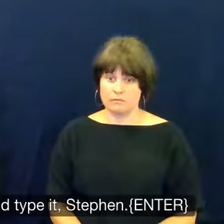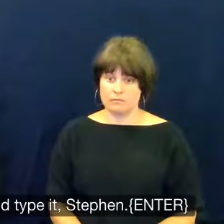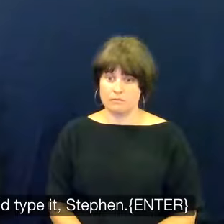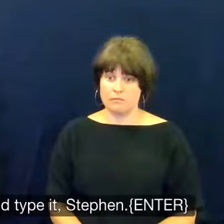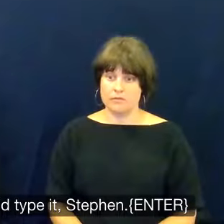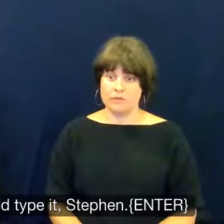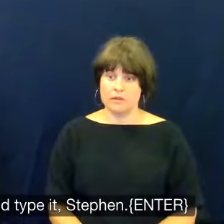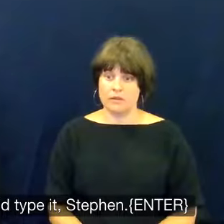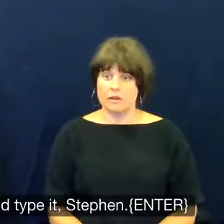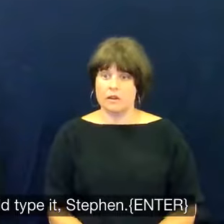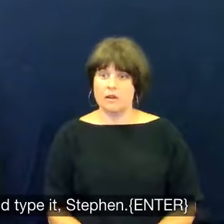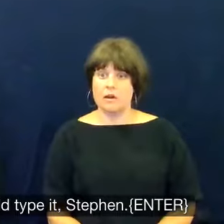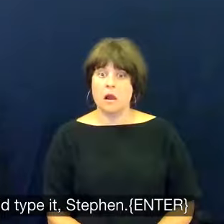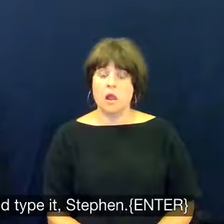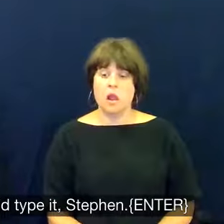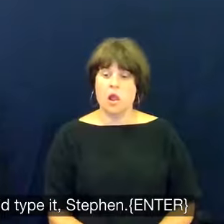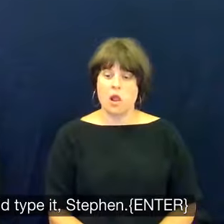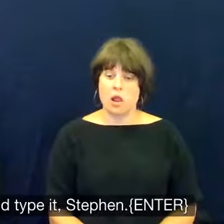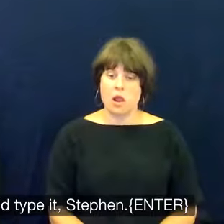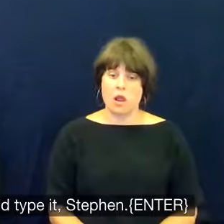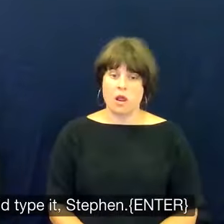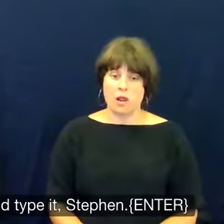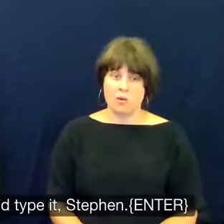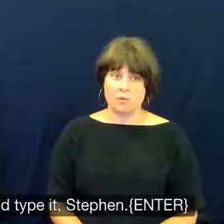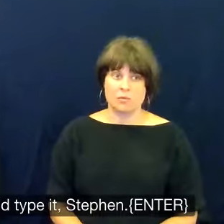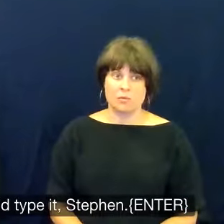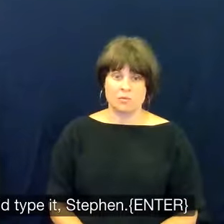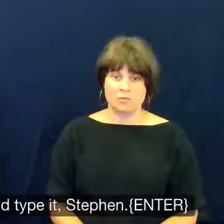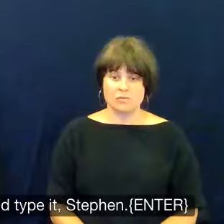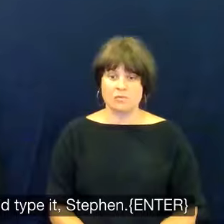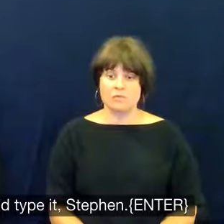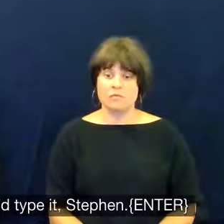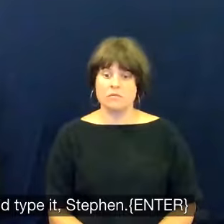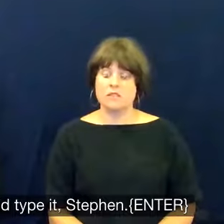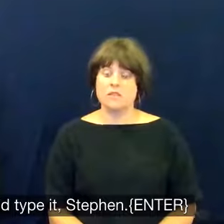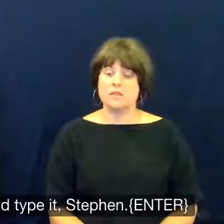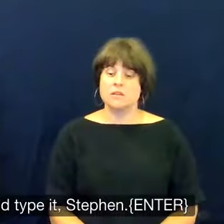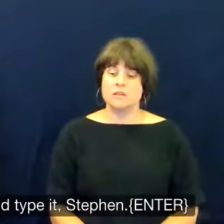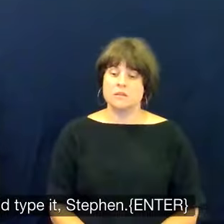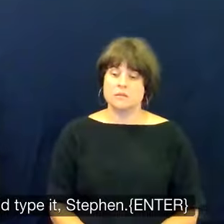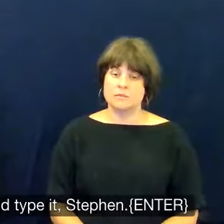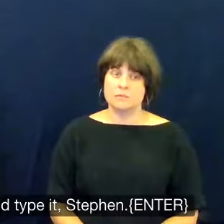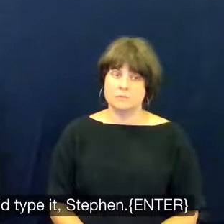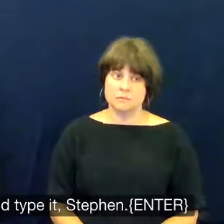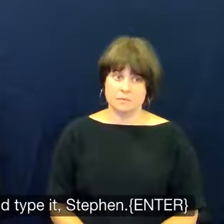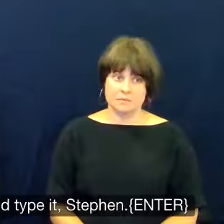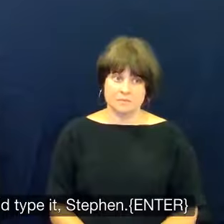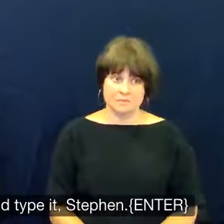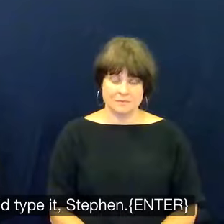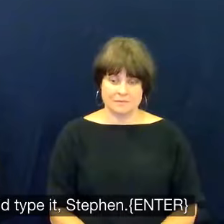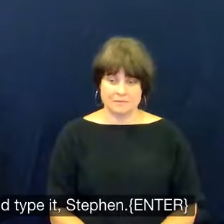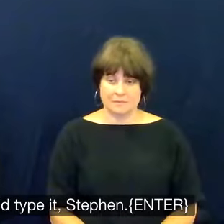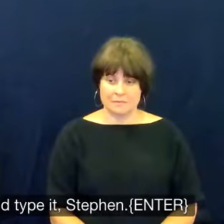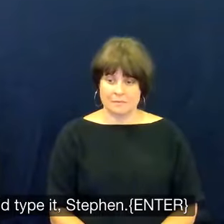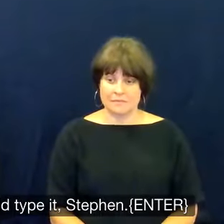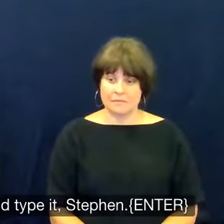Carol's just I gone. prefer Oh, no, not, she's there. because it's not That's fair fine. for the audio. That's Like, fine. I just try and make it really even. I agree, it's